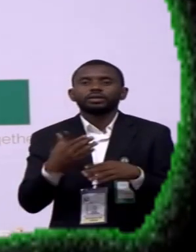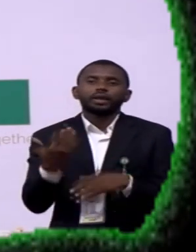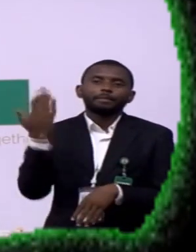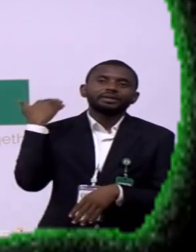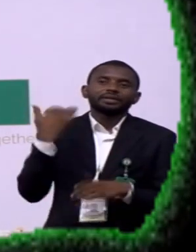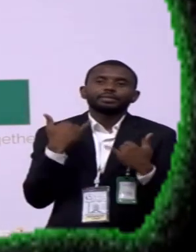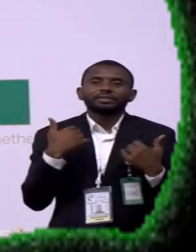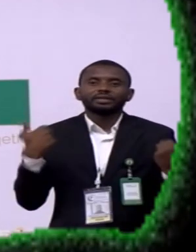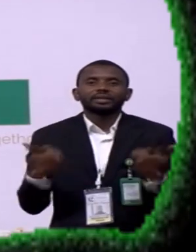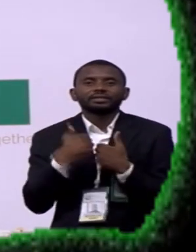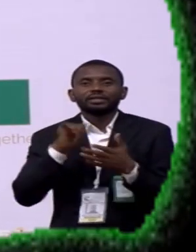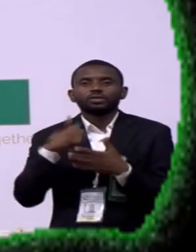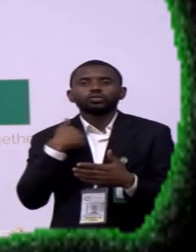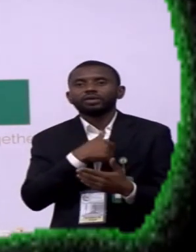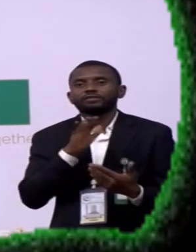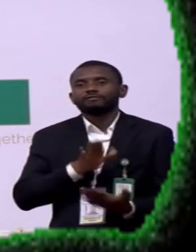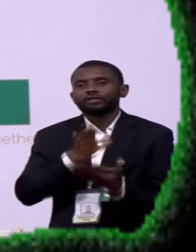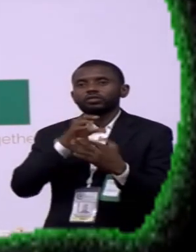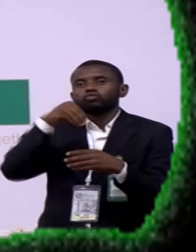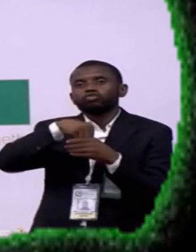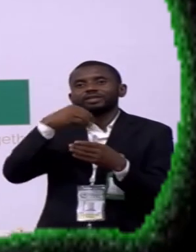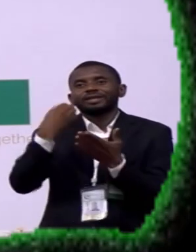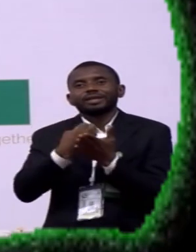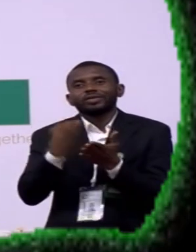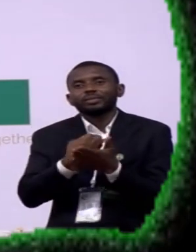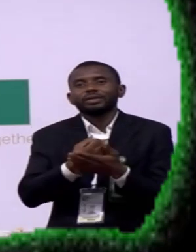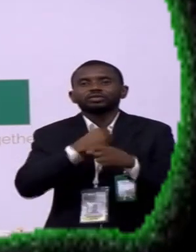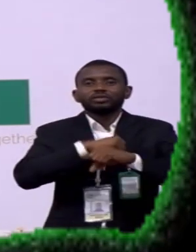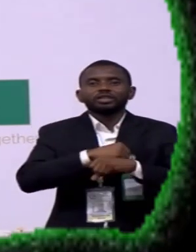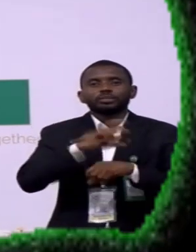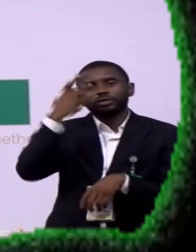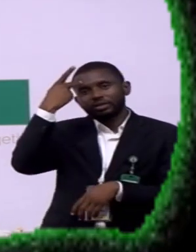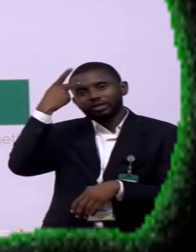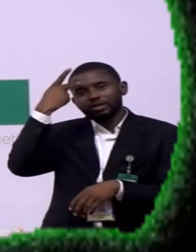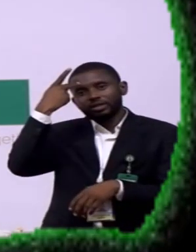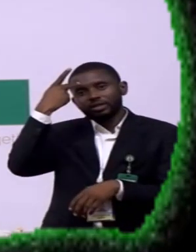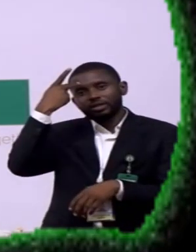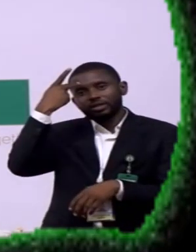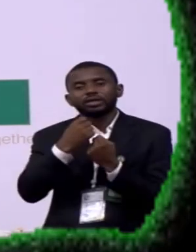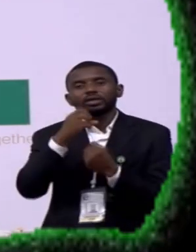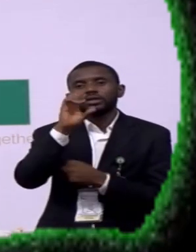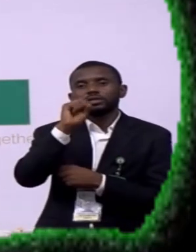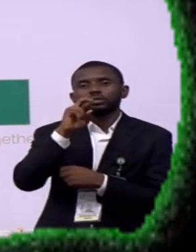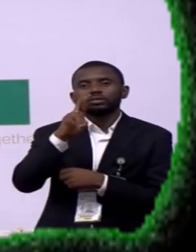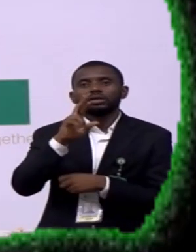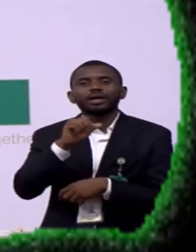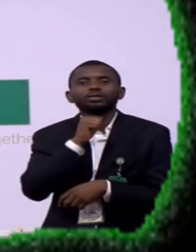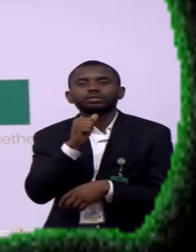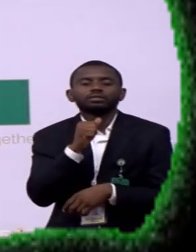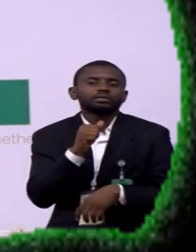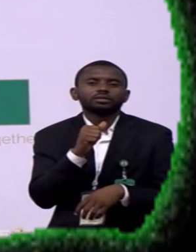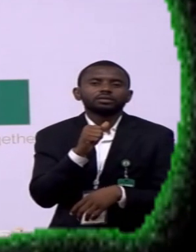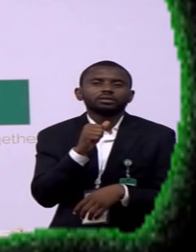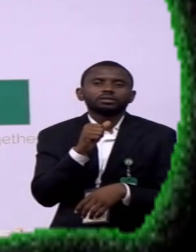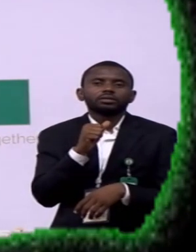encountered within the economic, security, political, and social sectors are not peculiar to us